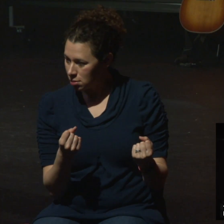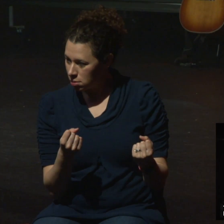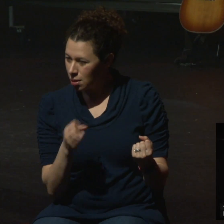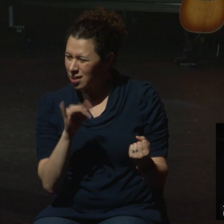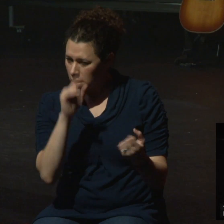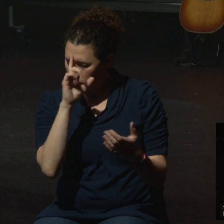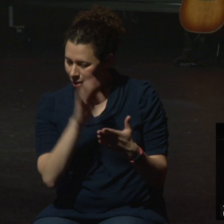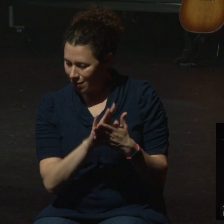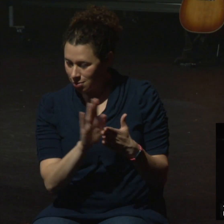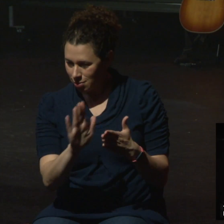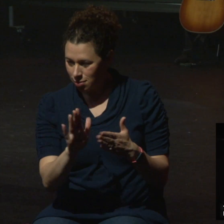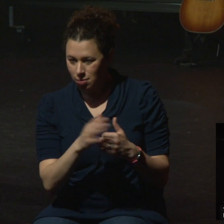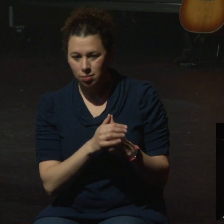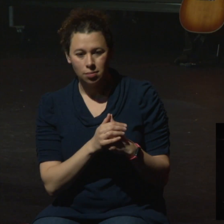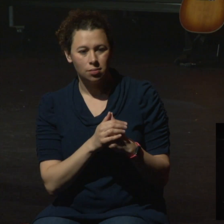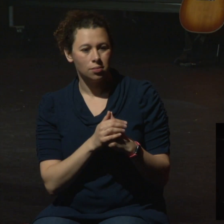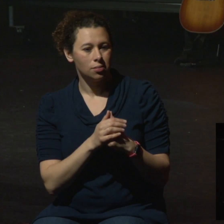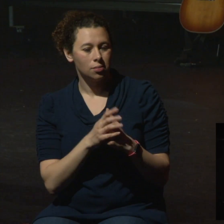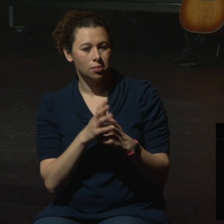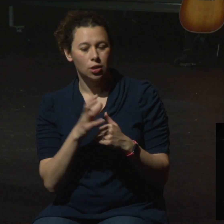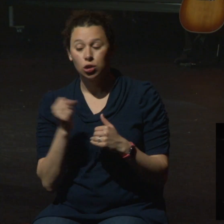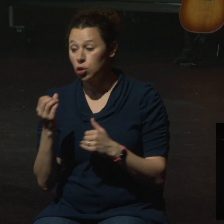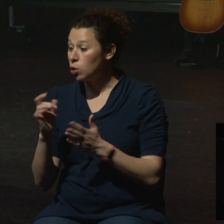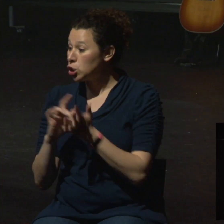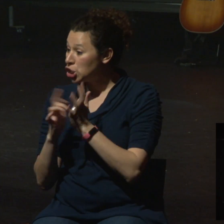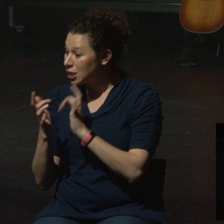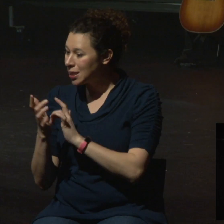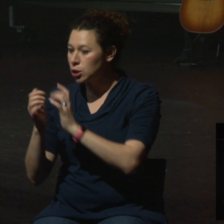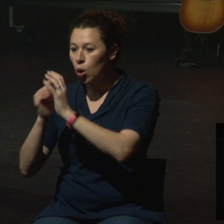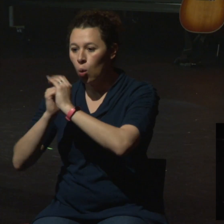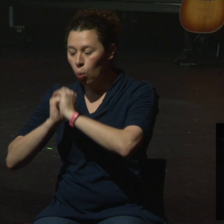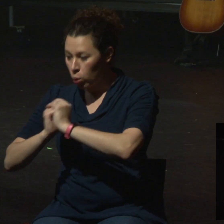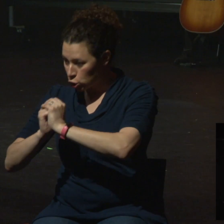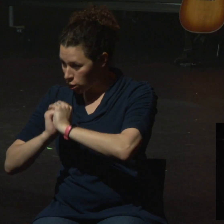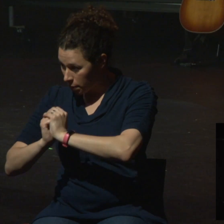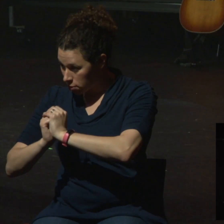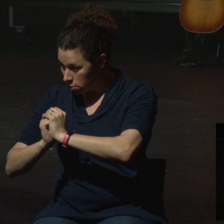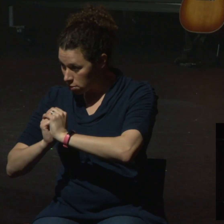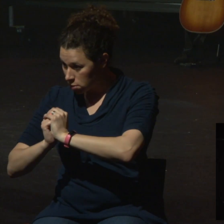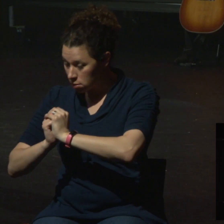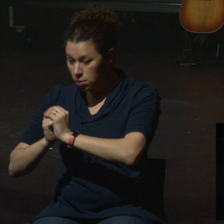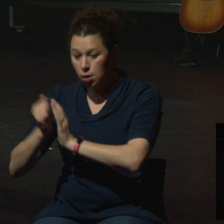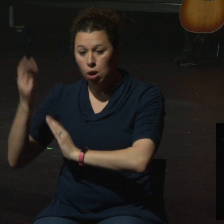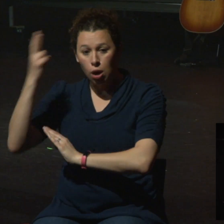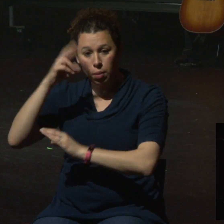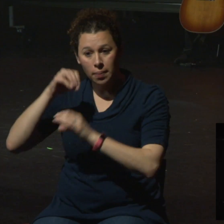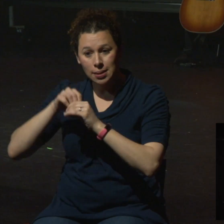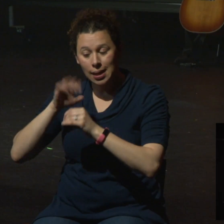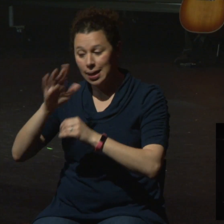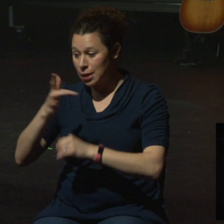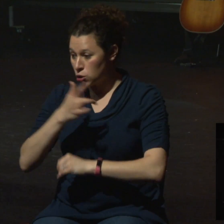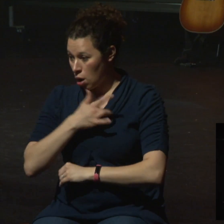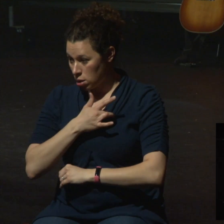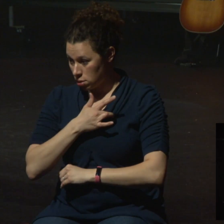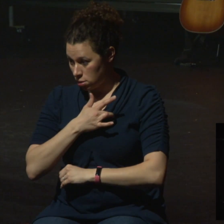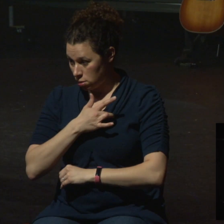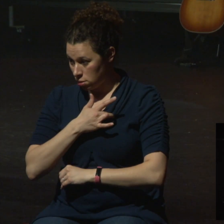own life. He first worshiped, purposed in his heart, and then he